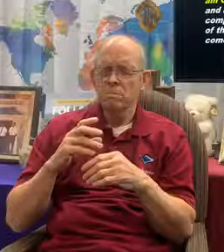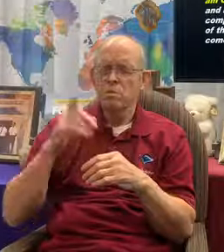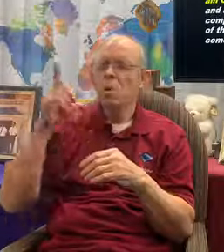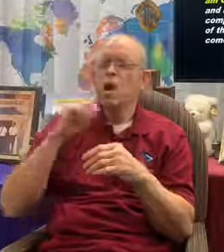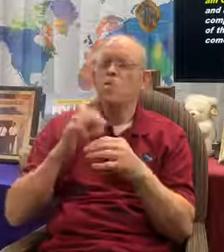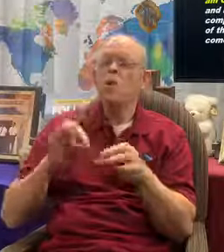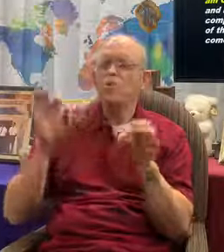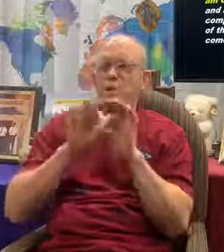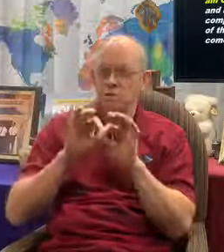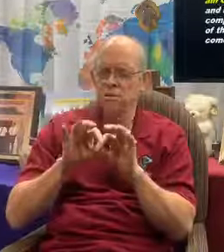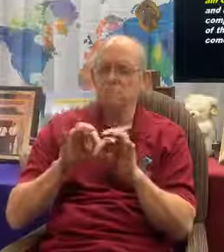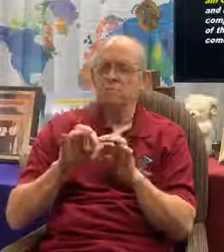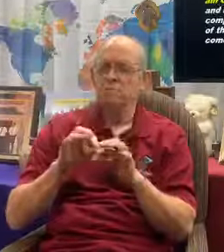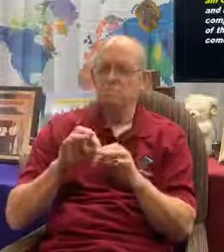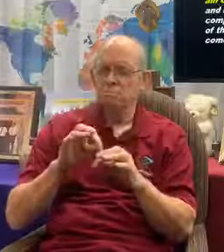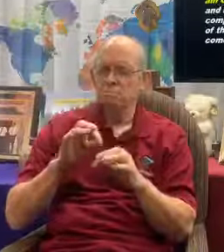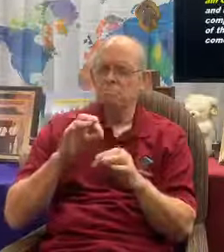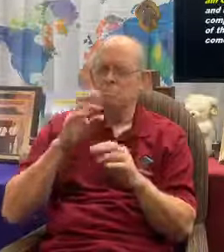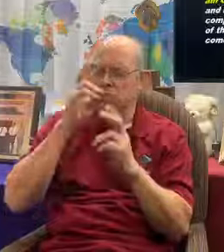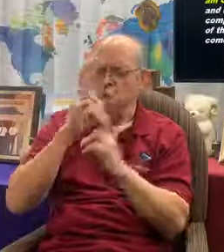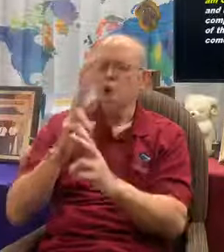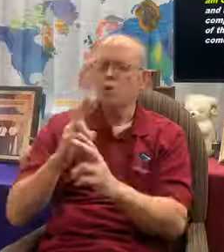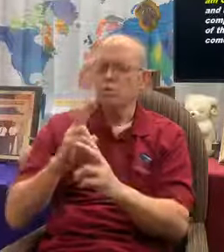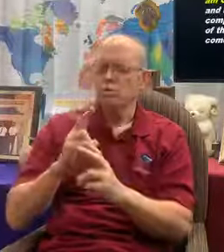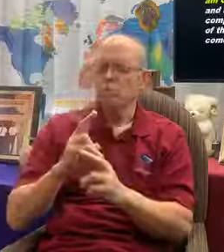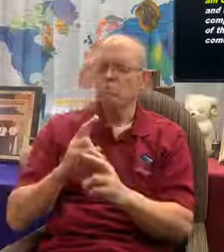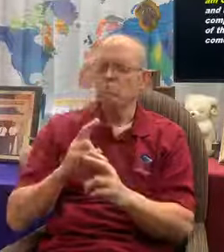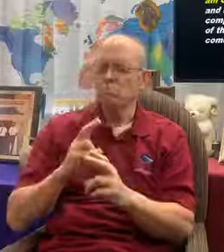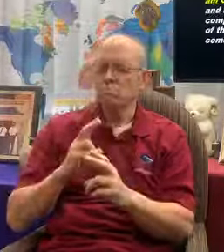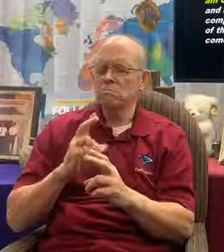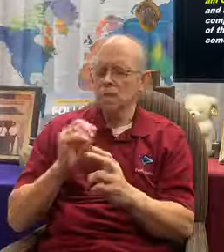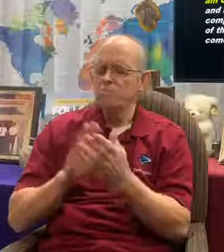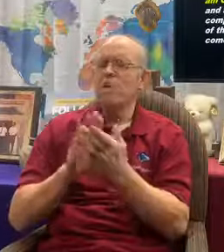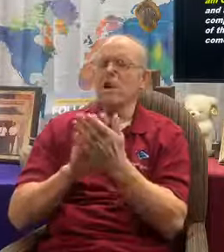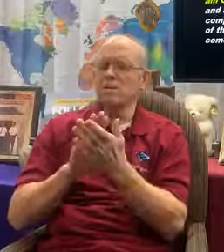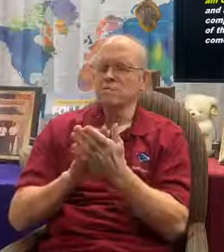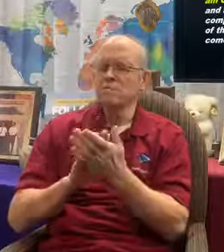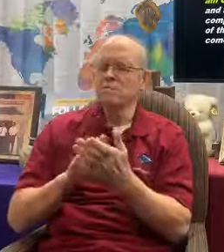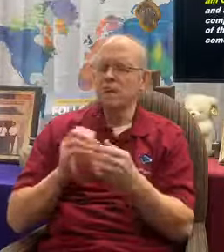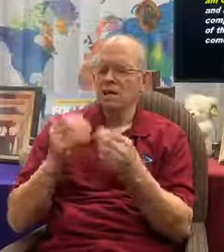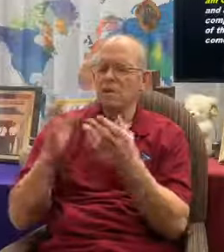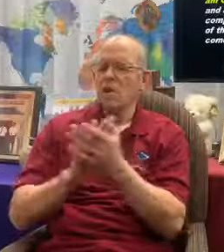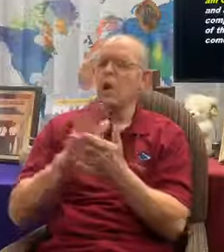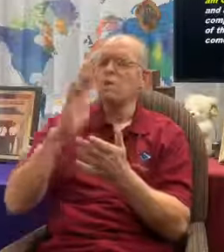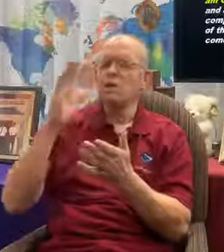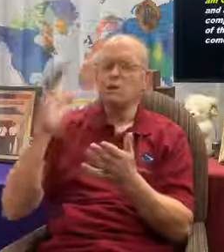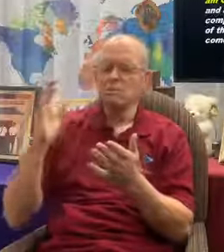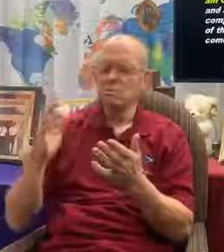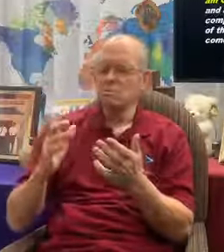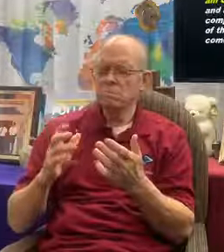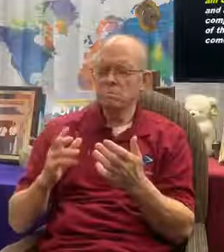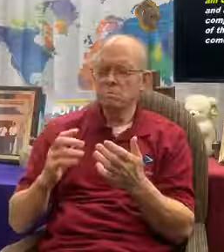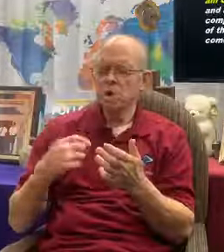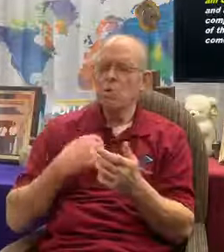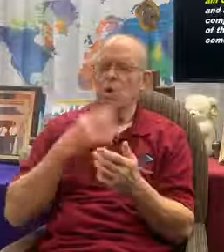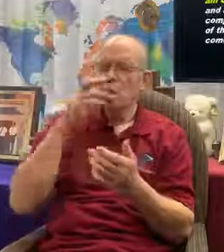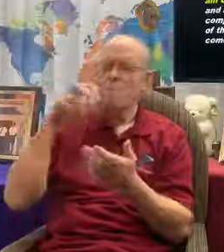You are worthy to honor and praise and glory. We will